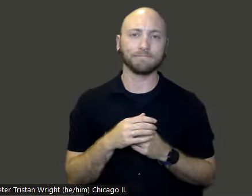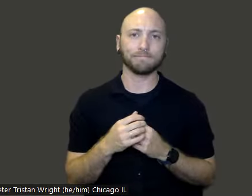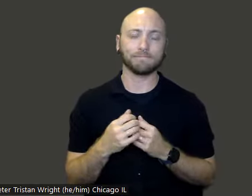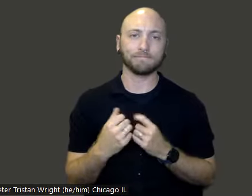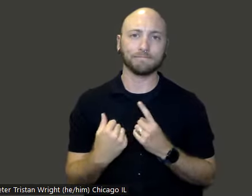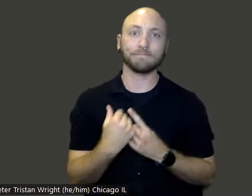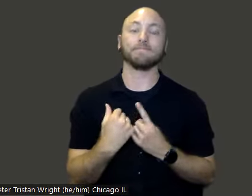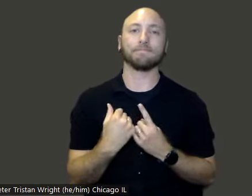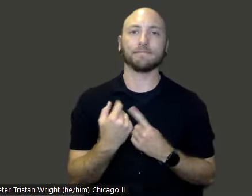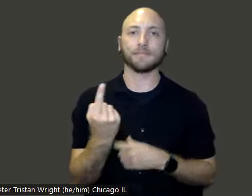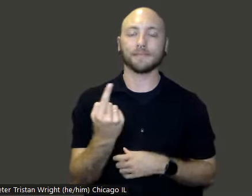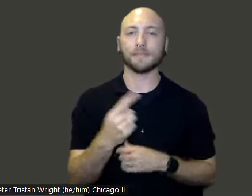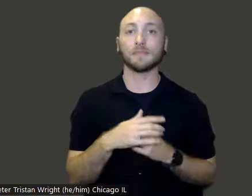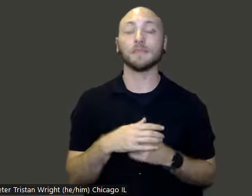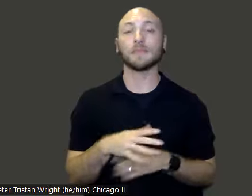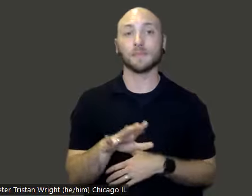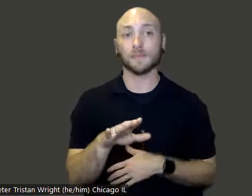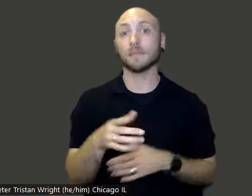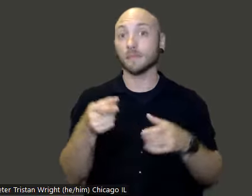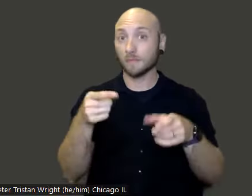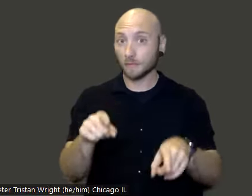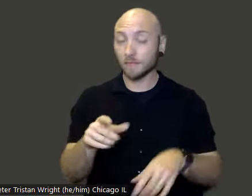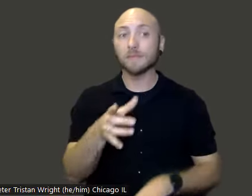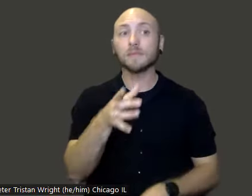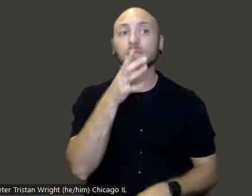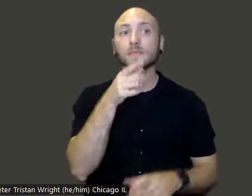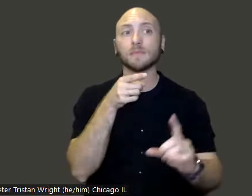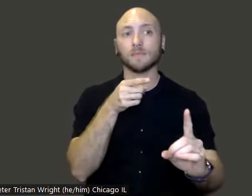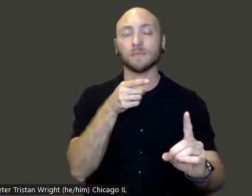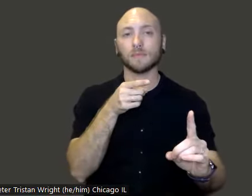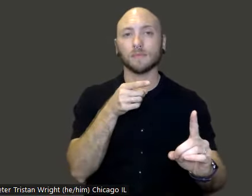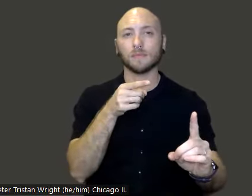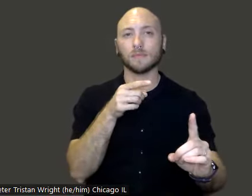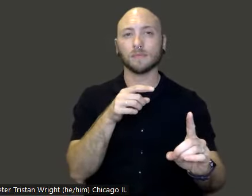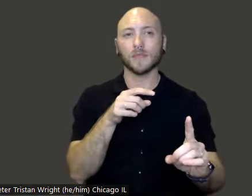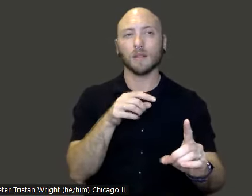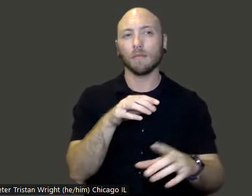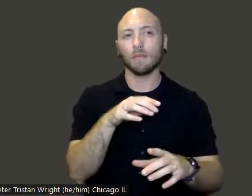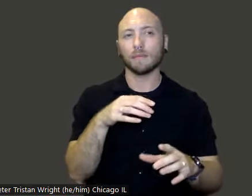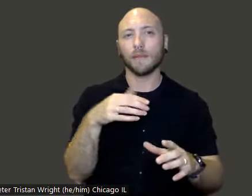started affecting me was my mom was diagnosed with ovarian cancer.